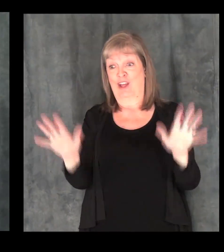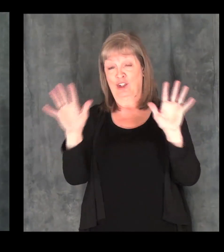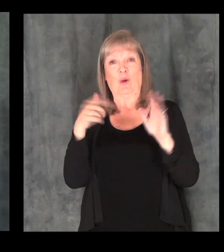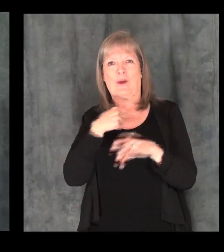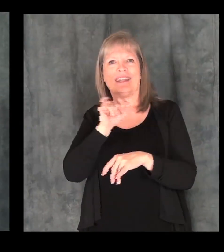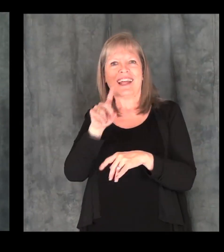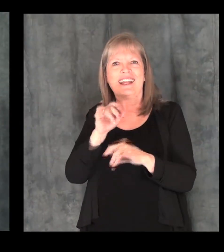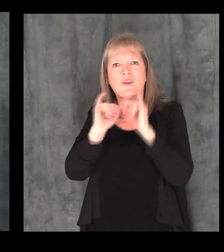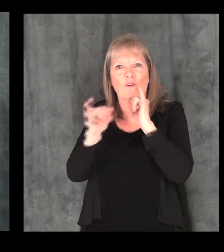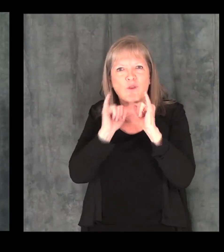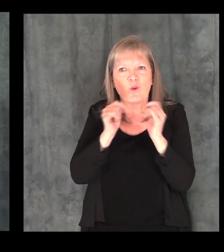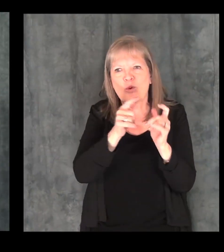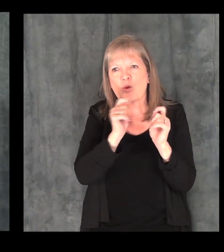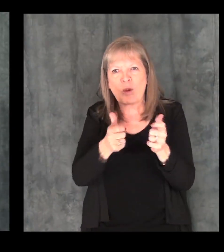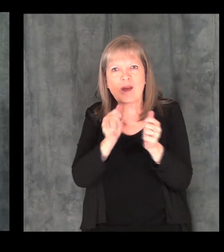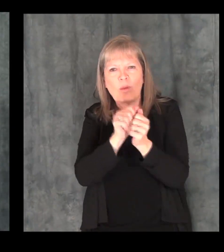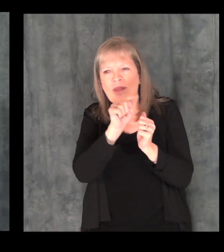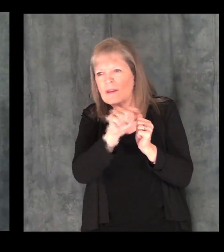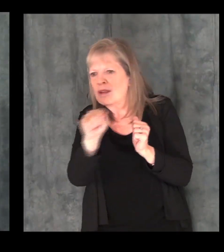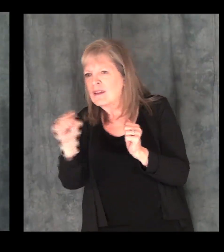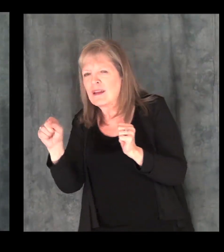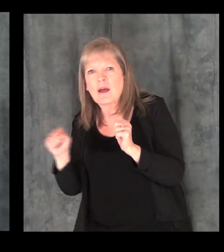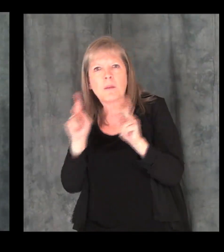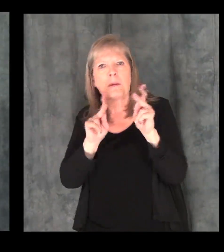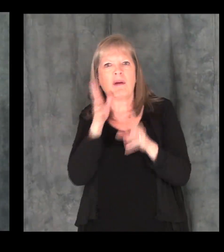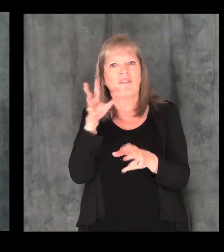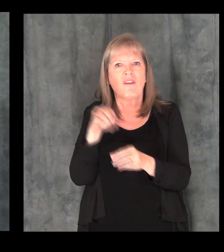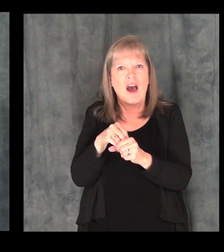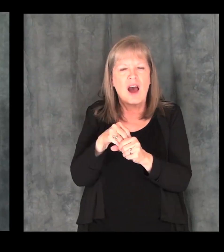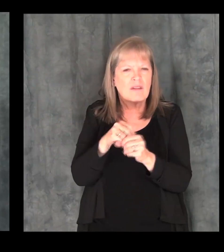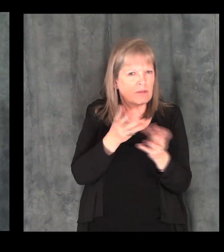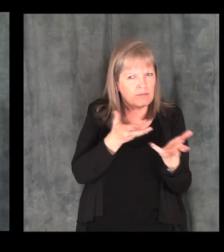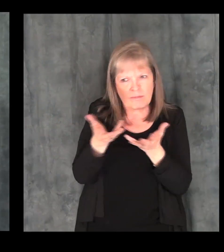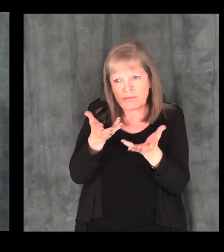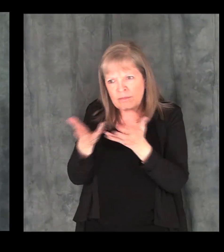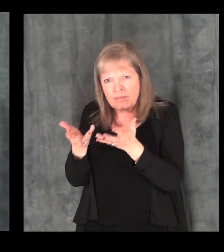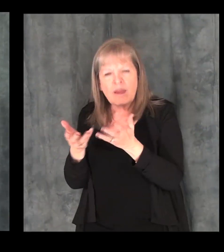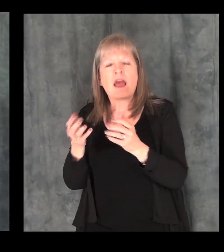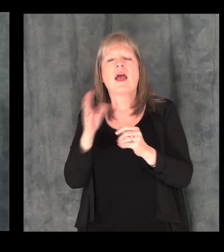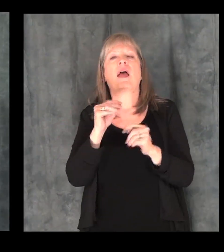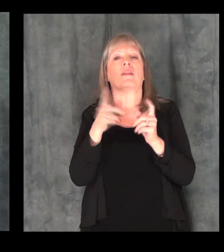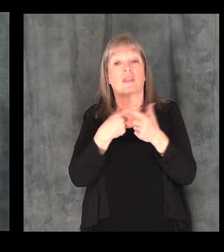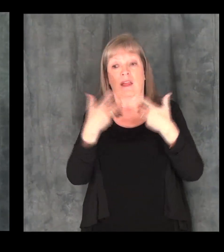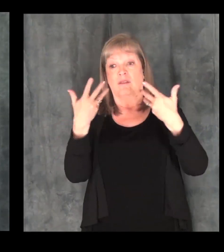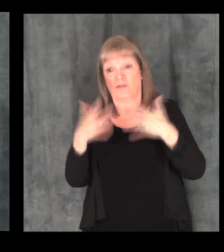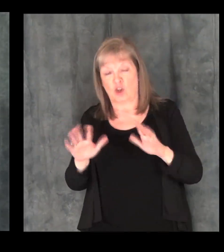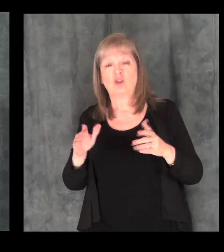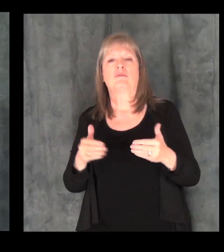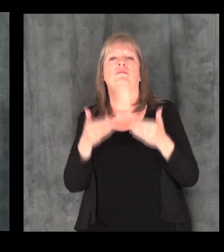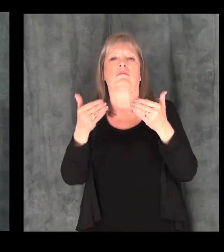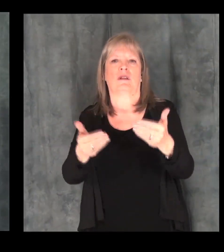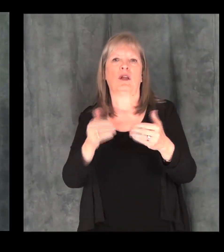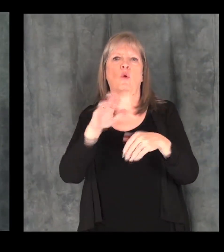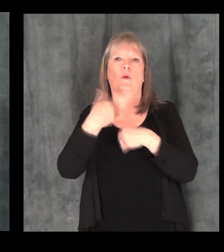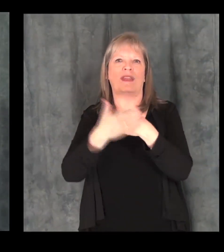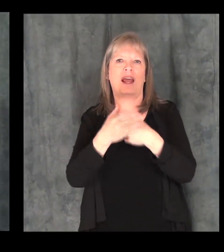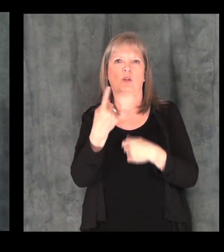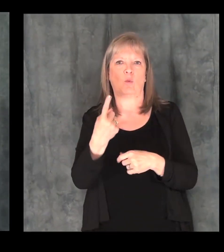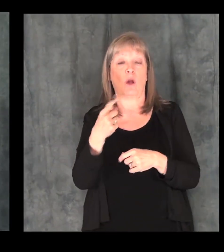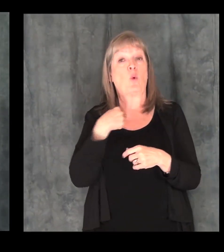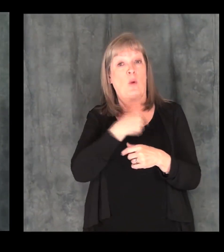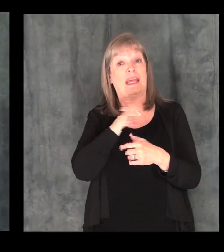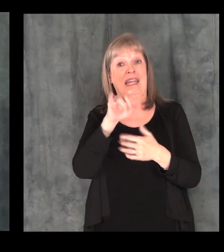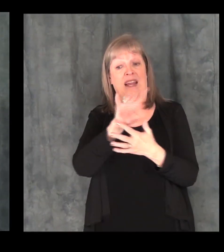was filmed, we did a quick interview with all of the participants and then moved on to the next scenario. So we actually filmed all